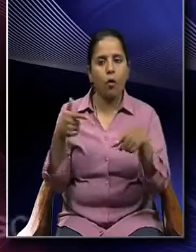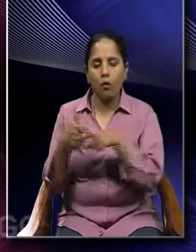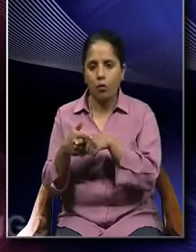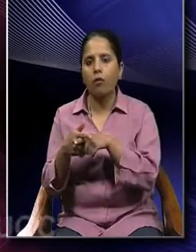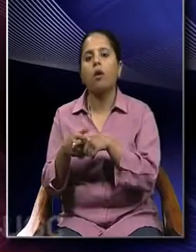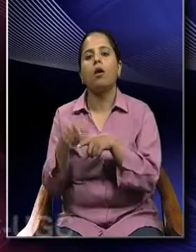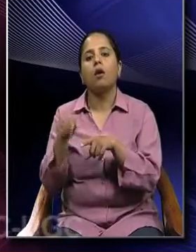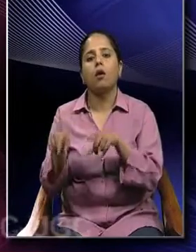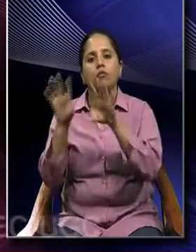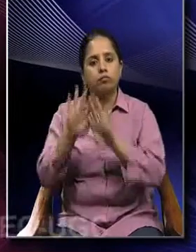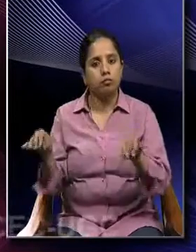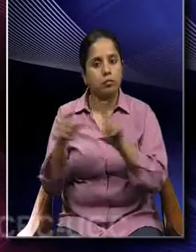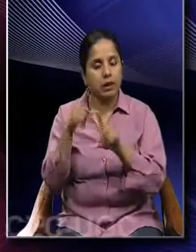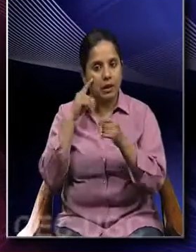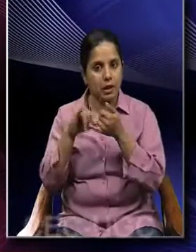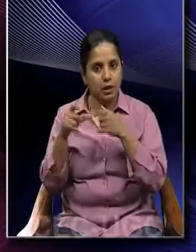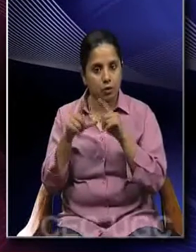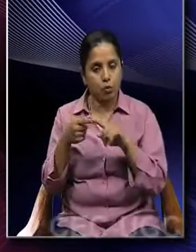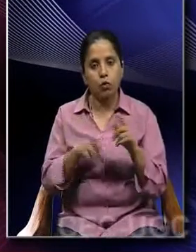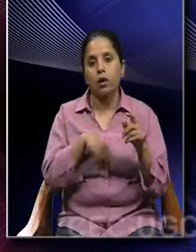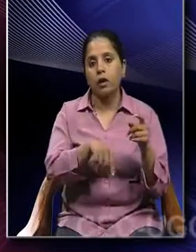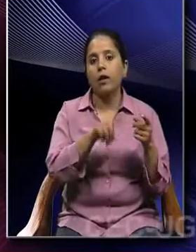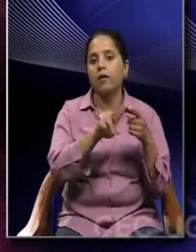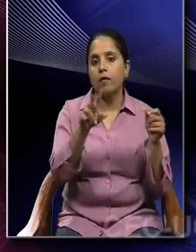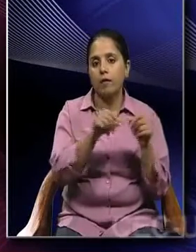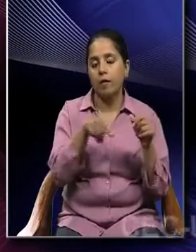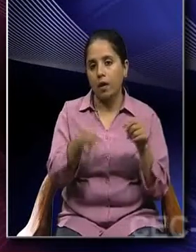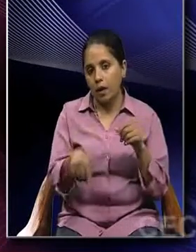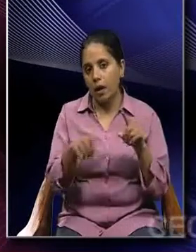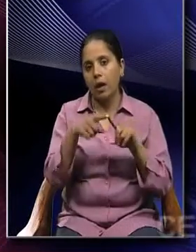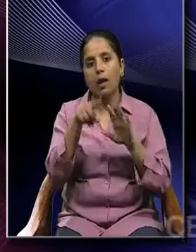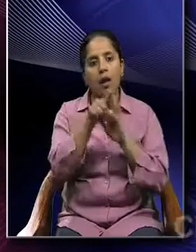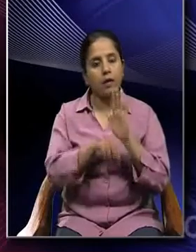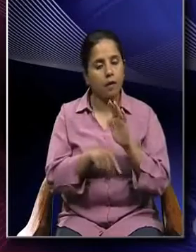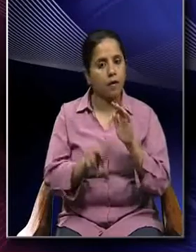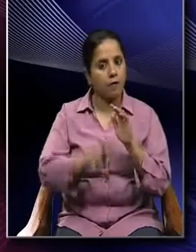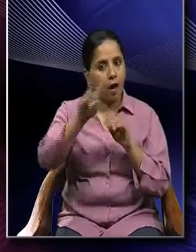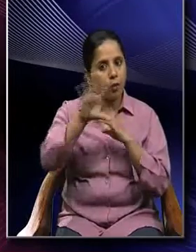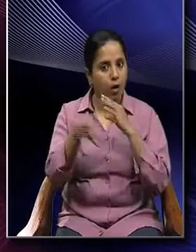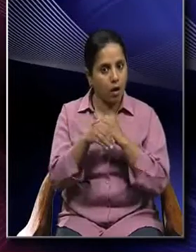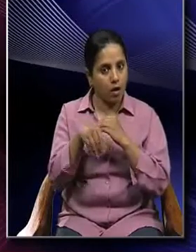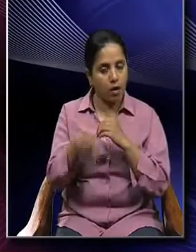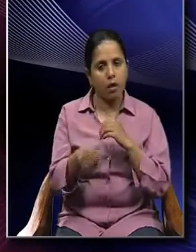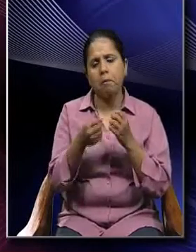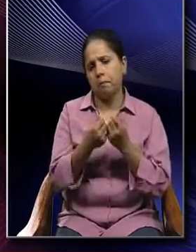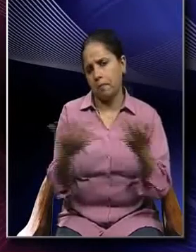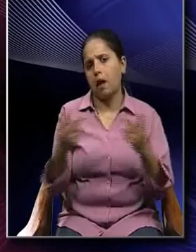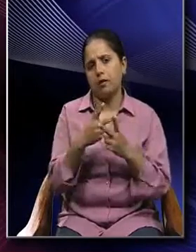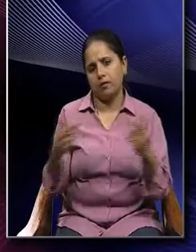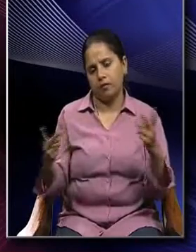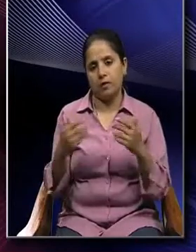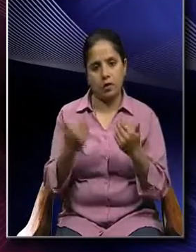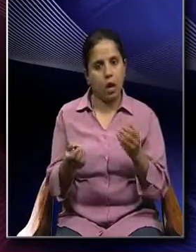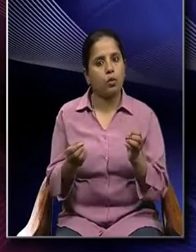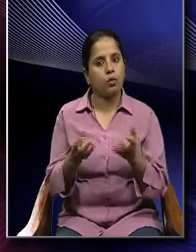resolution, EVA to another EVA, that is ethical value addition, towards a model of holistic development, and many more. So let us